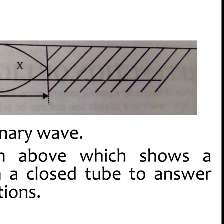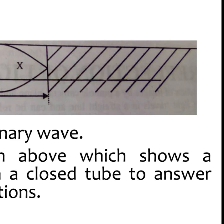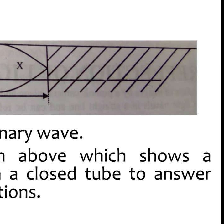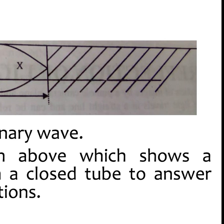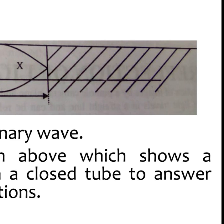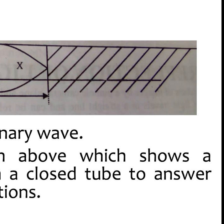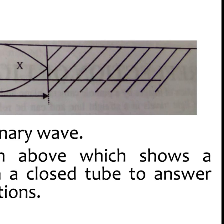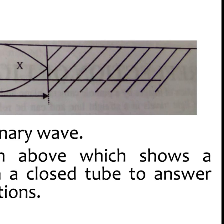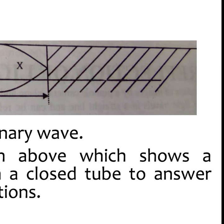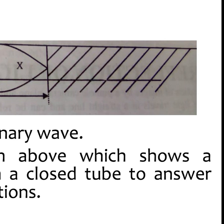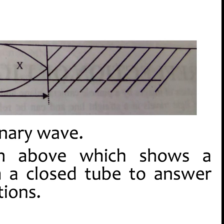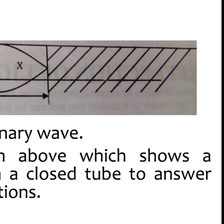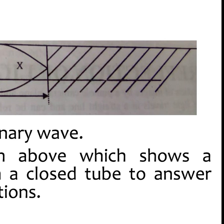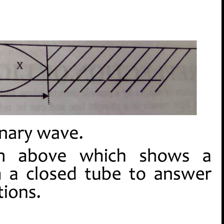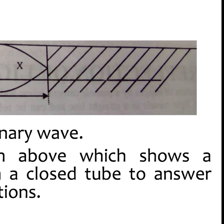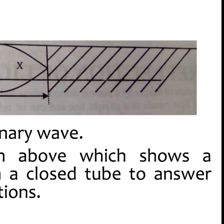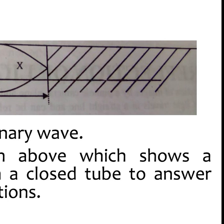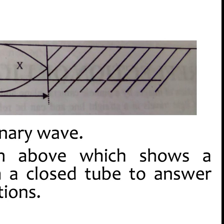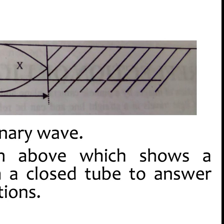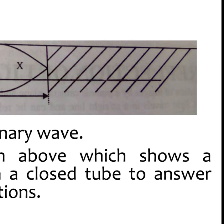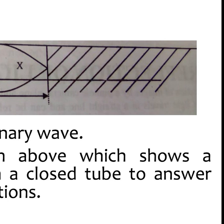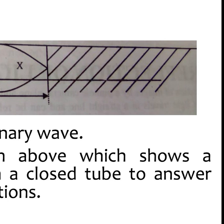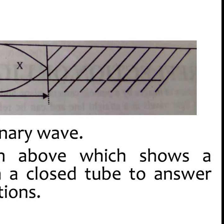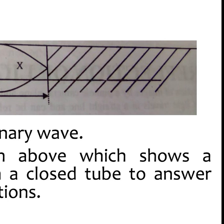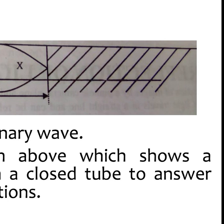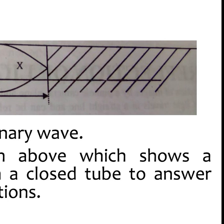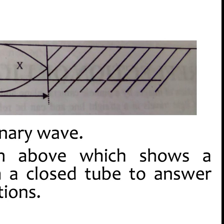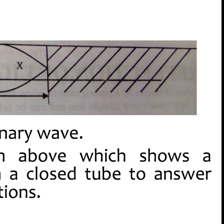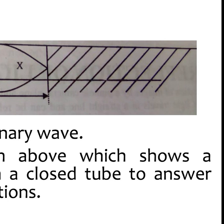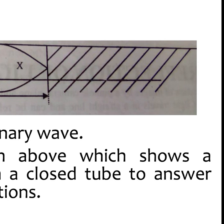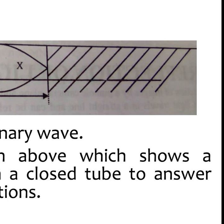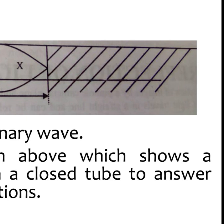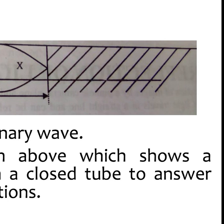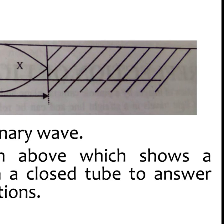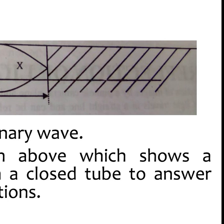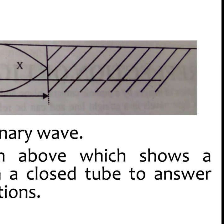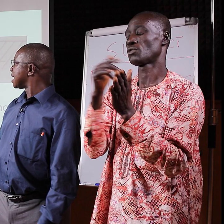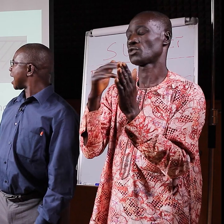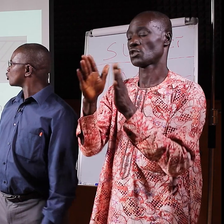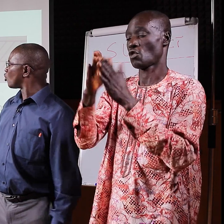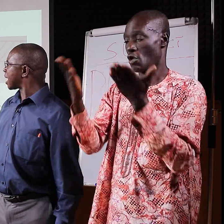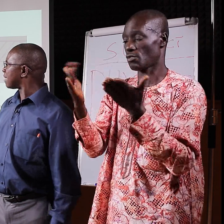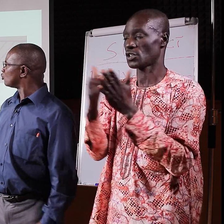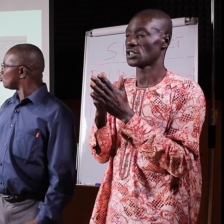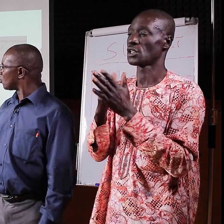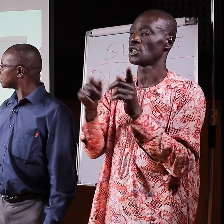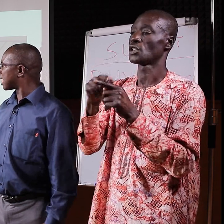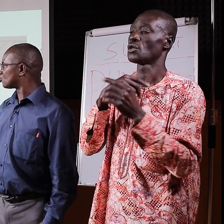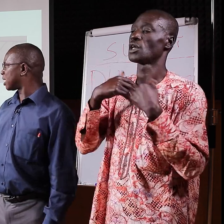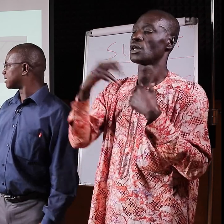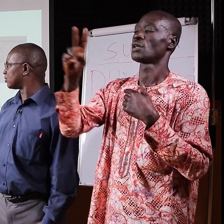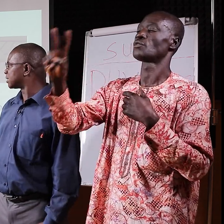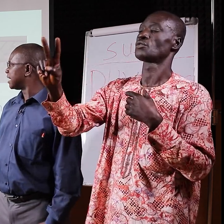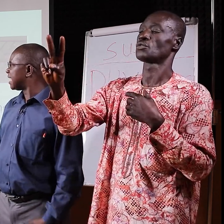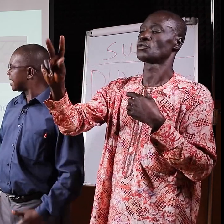is open. When it is two of the ends are open, we call it an open pipe. And so we have two nodes and